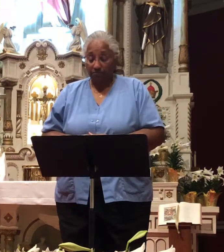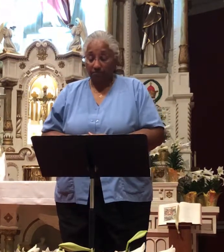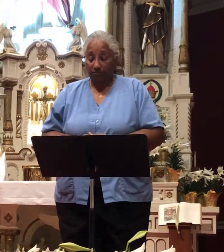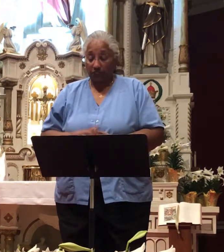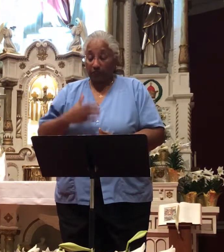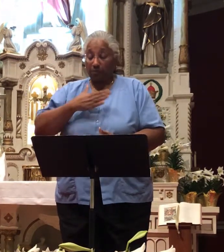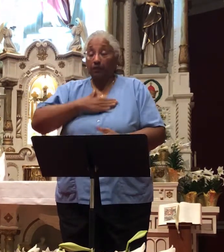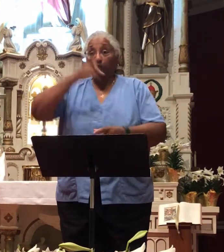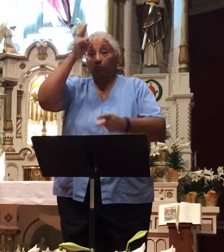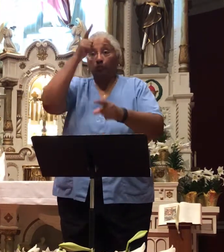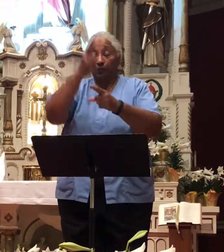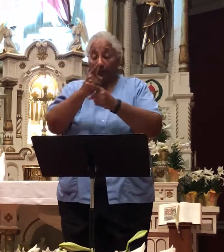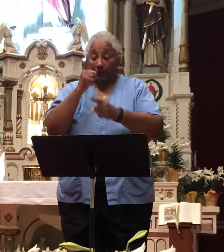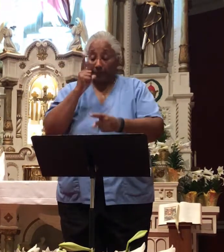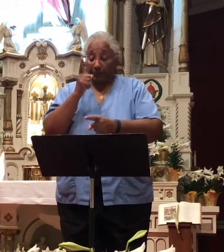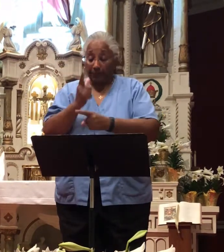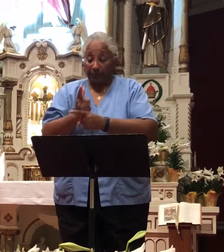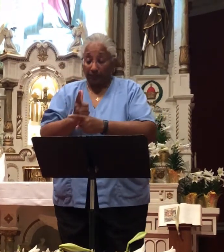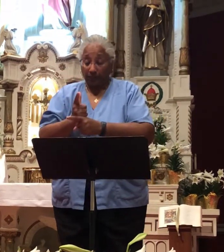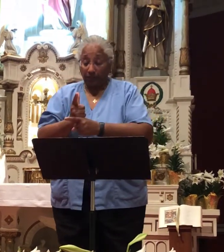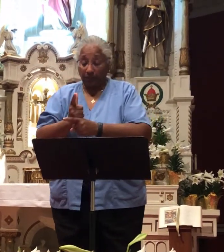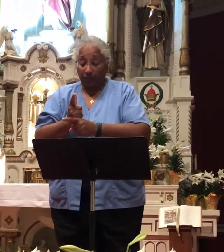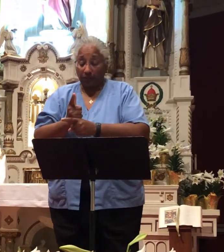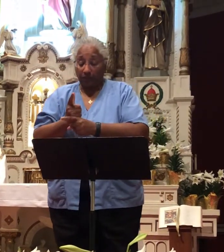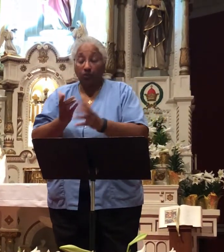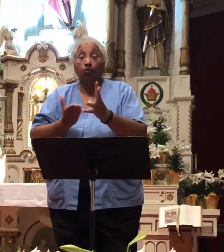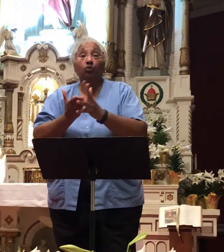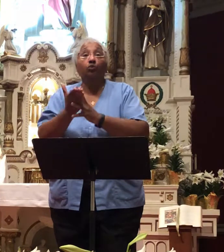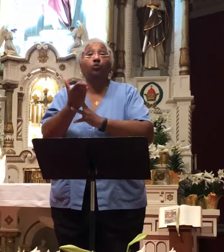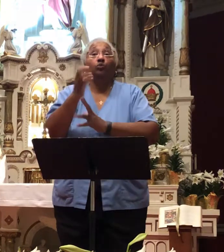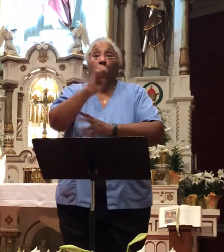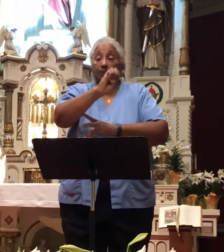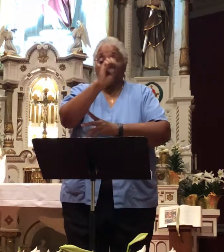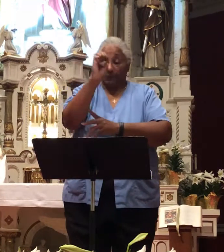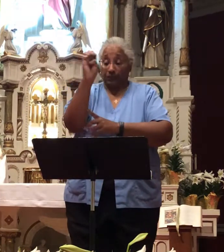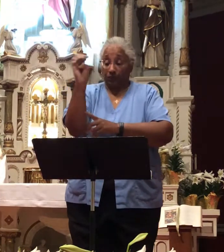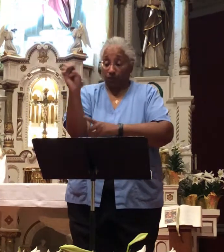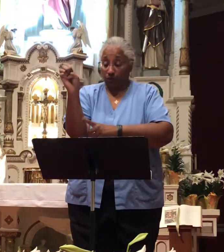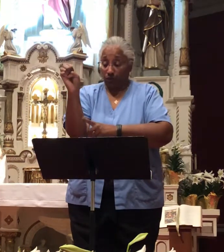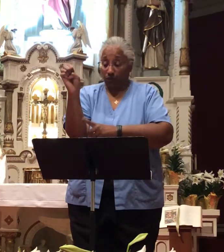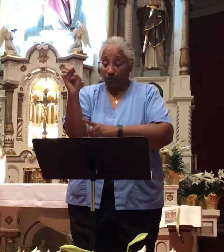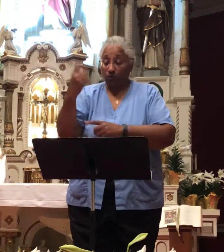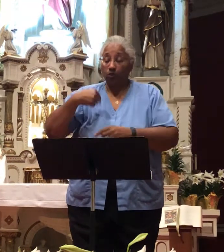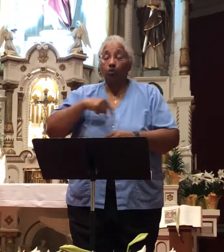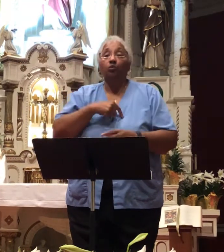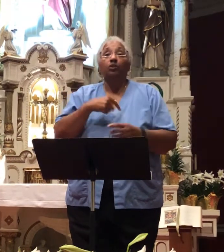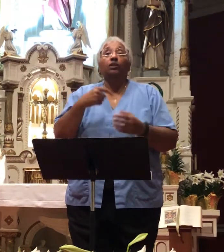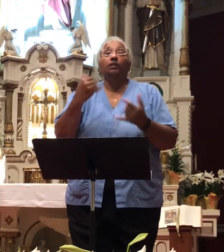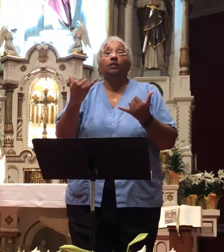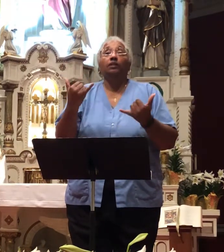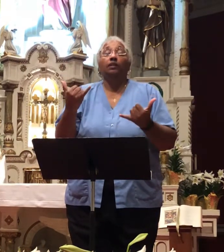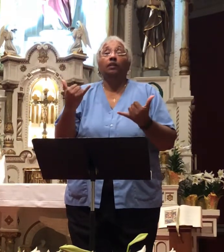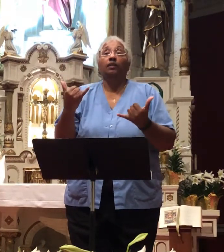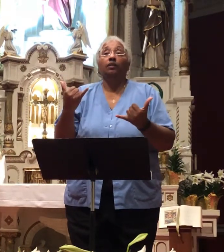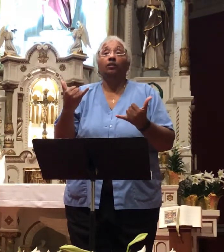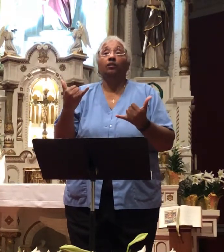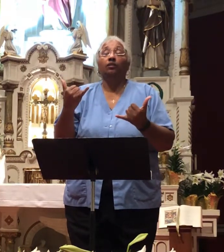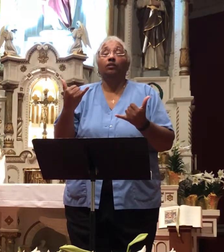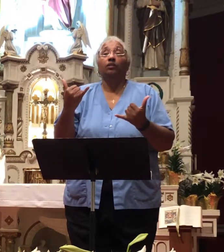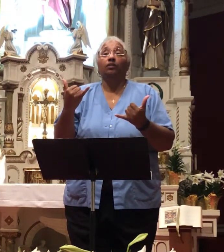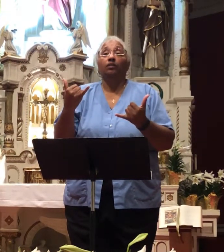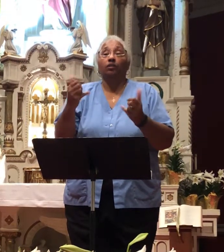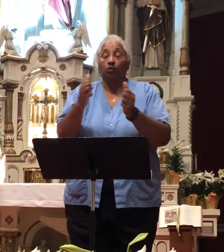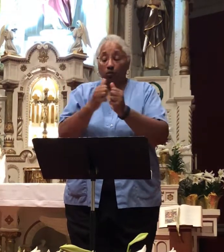Dear brothers and sisters, through the Paschal mystery, we have been buried with Christ